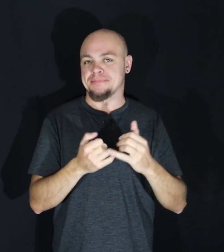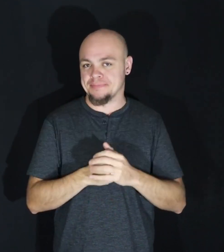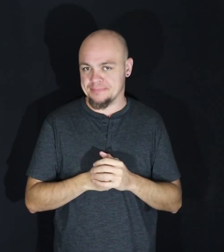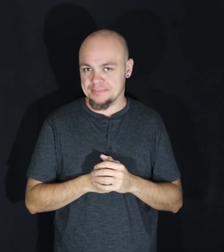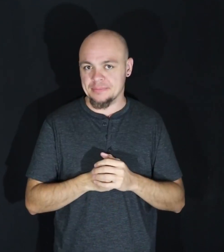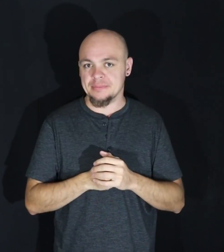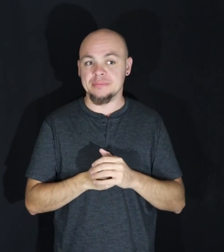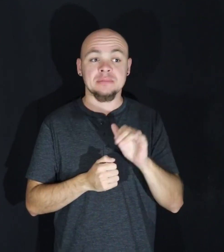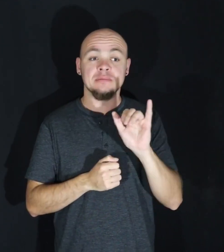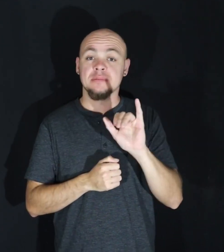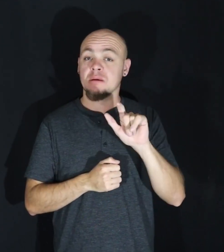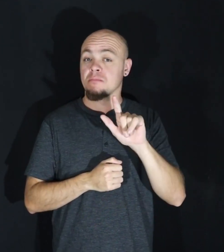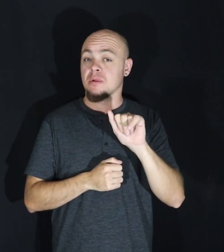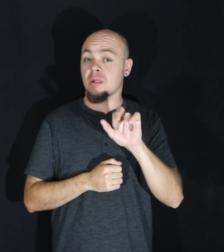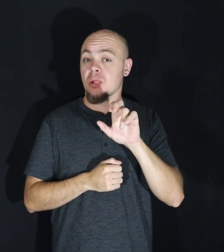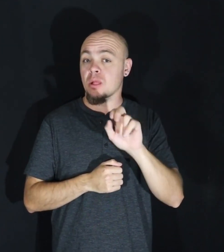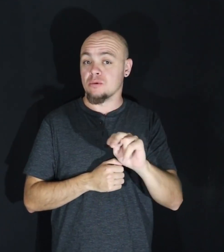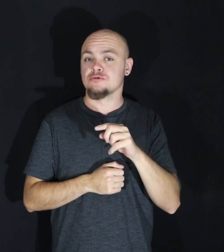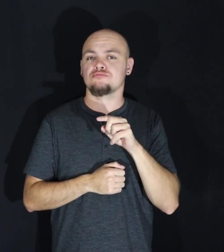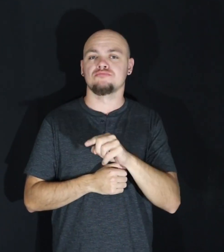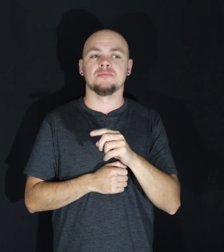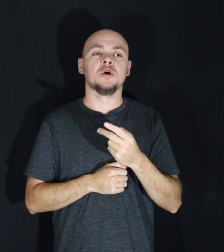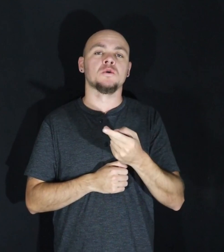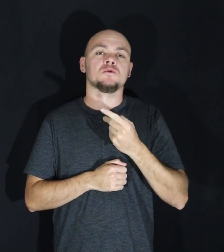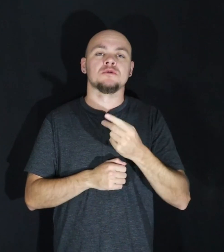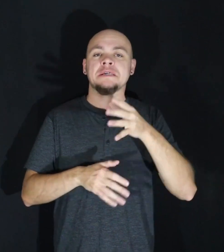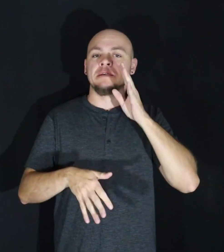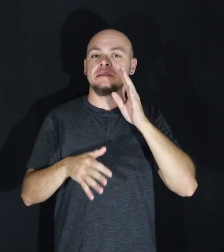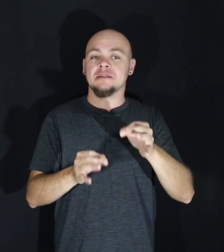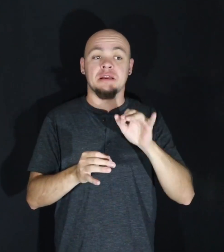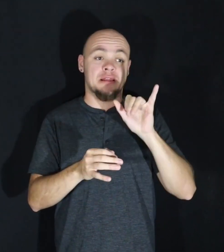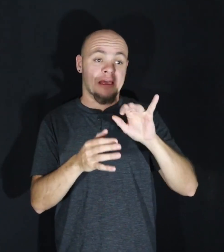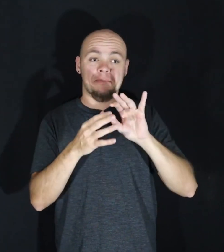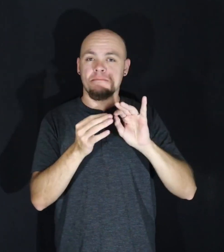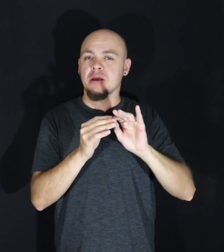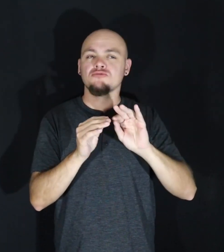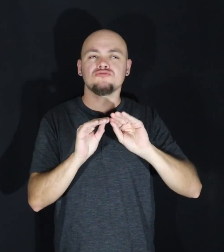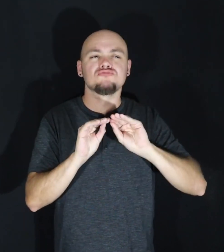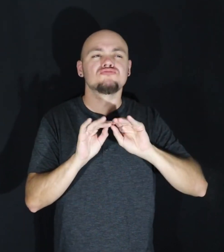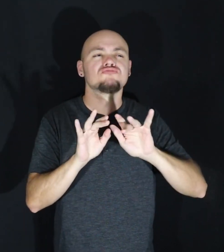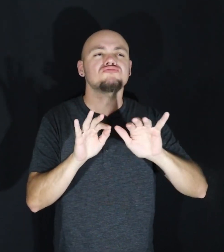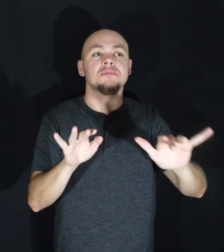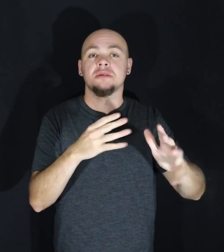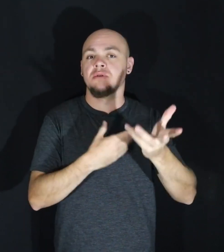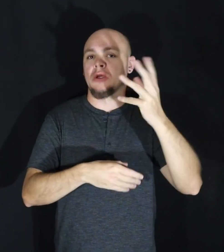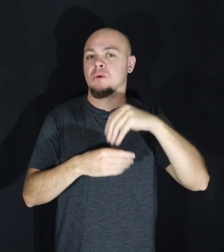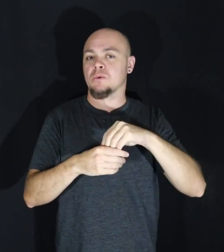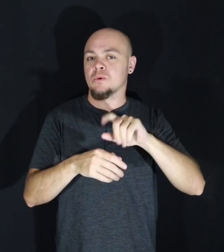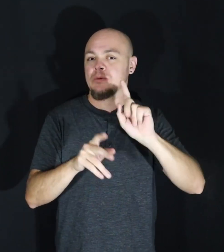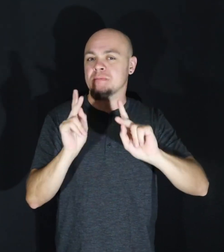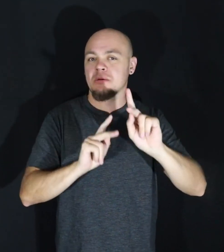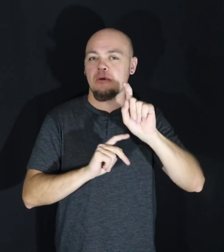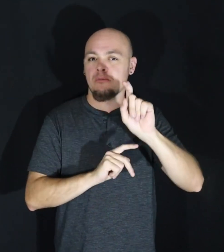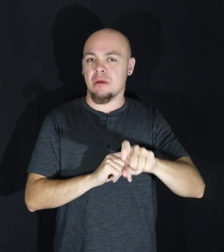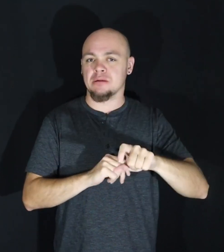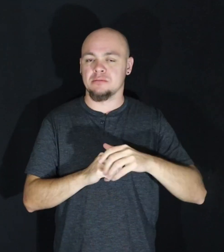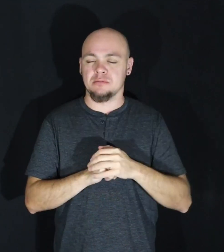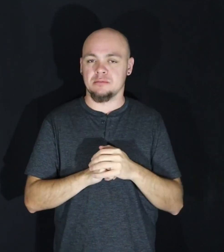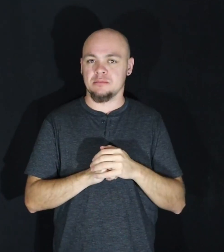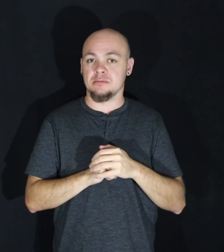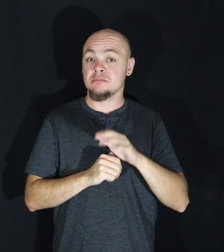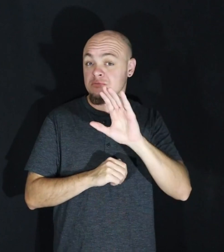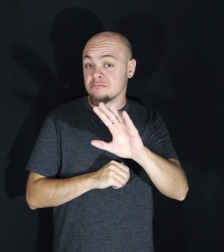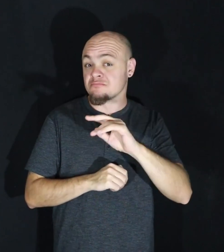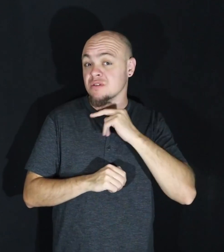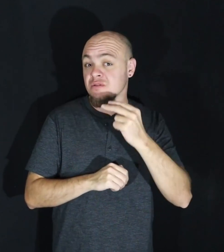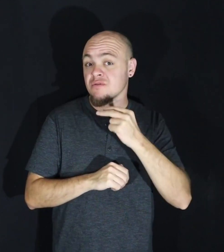Just like Lauren, you and I can choose to share this message of inclusion. You can choose to use your